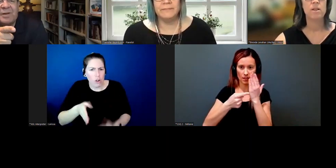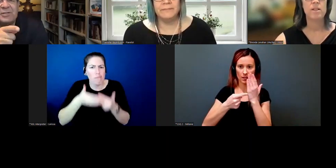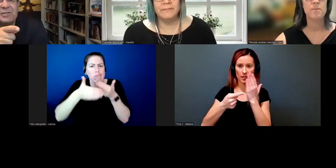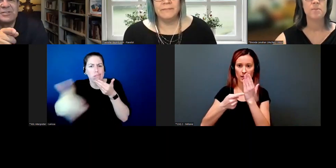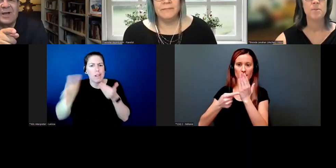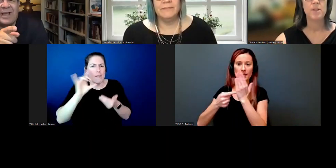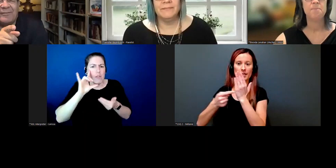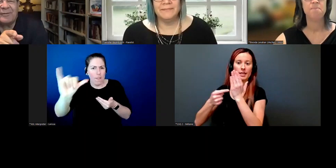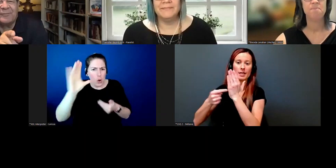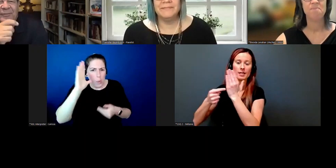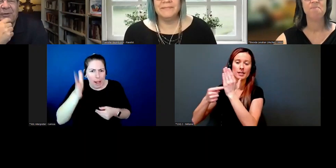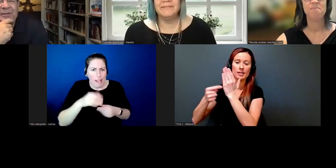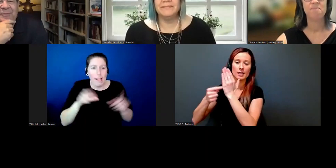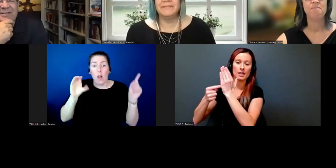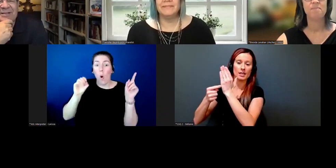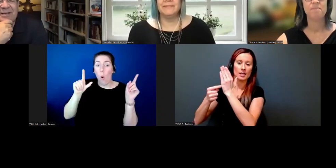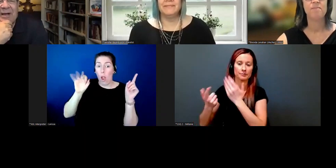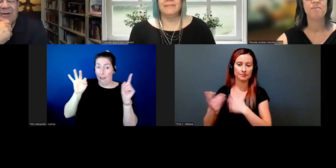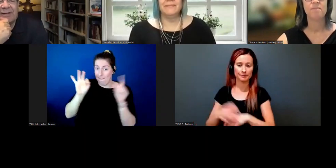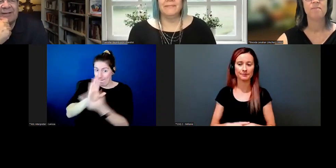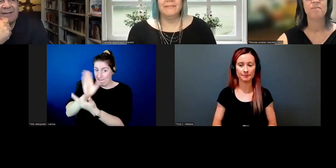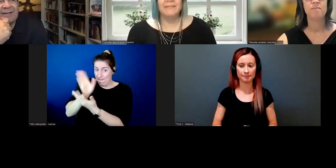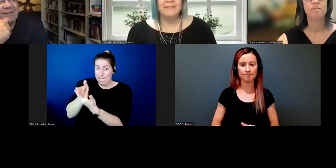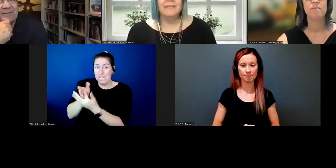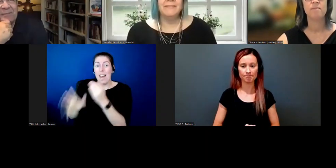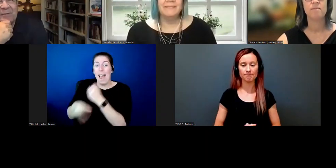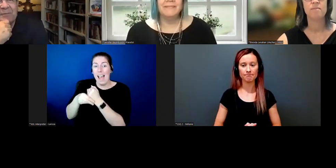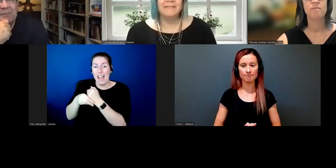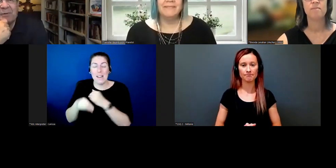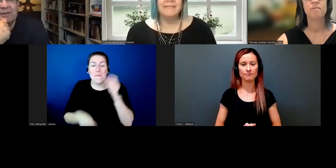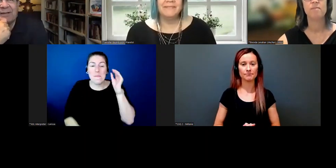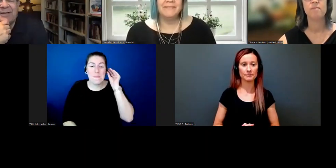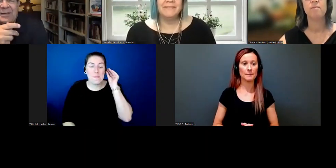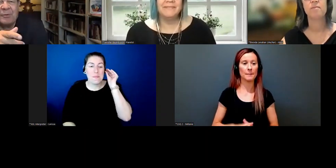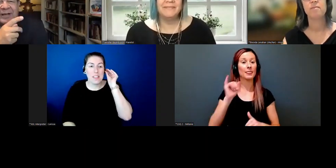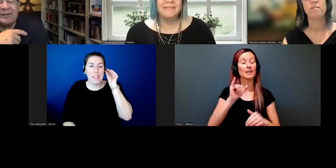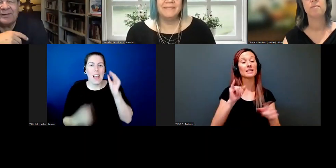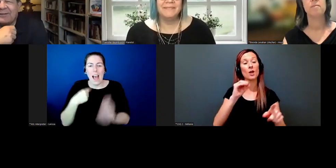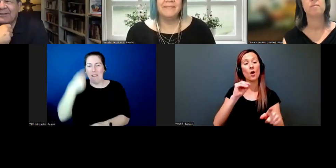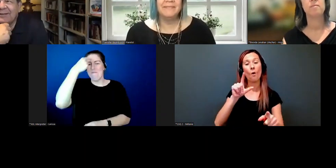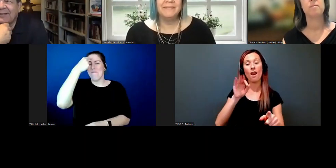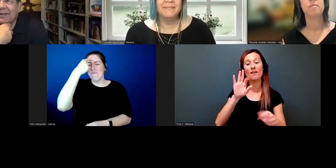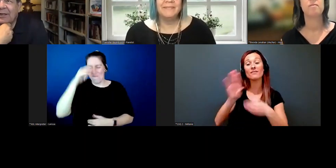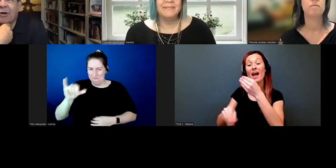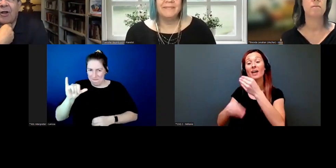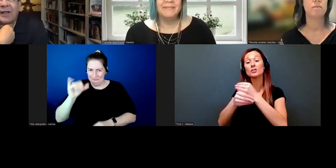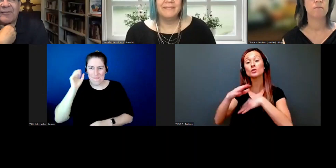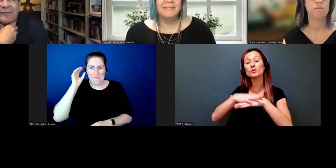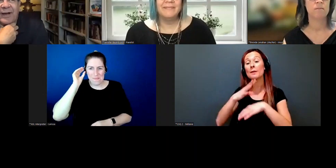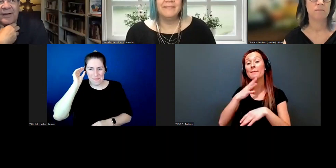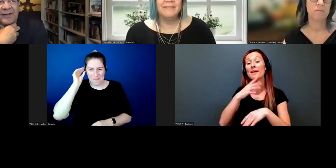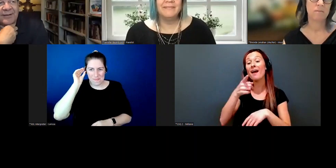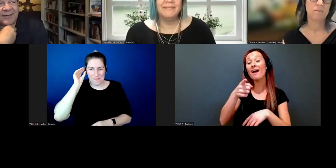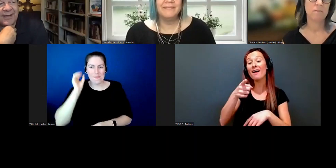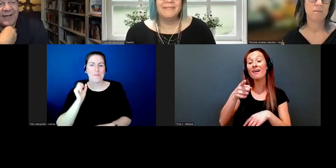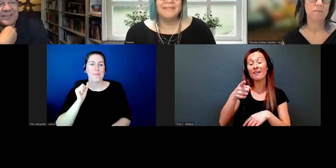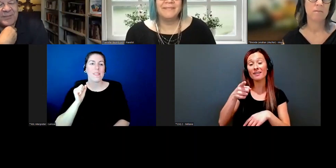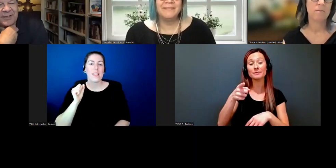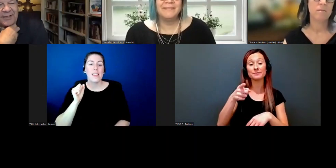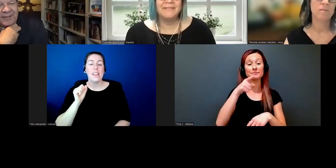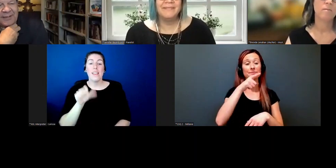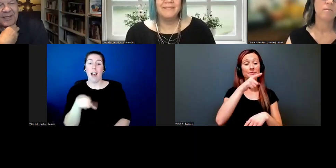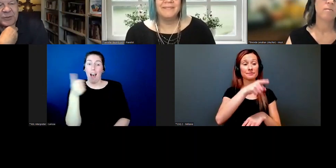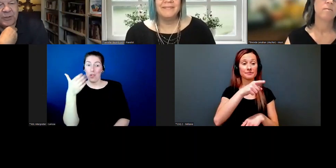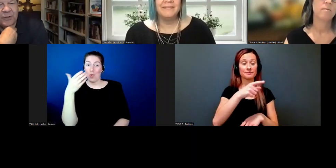Maybe just to add from what you mentioned now, remind me when a colleague of mine asked